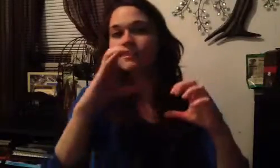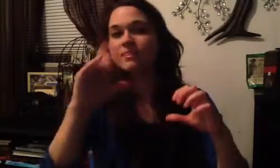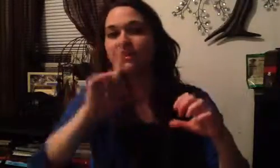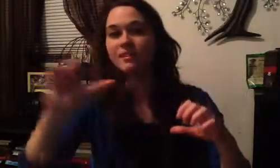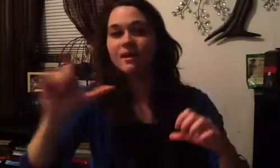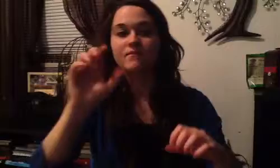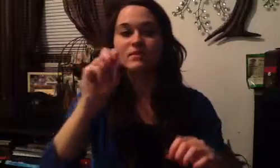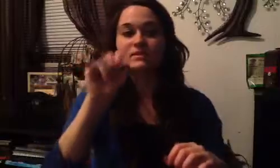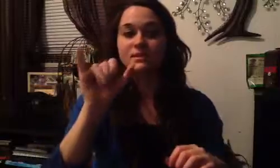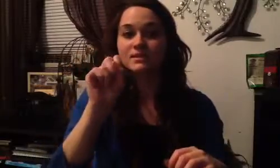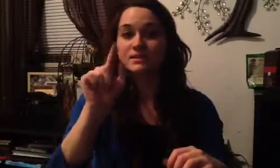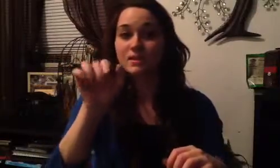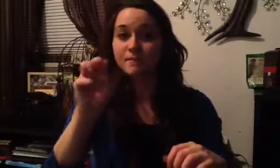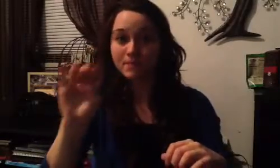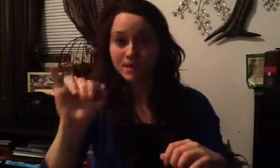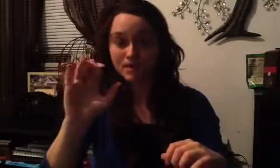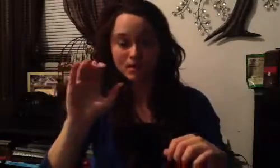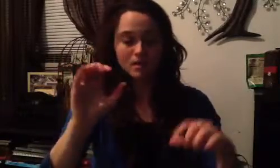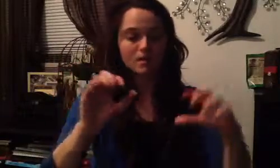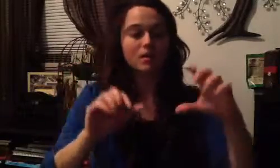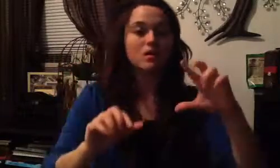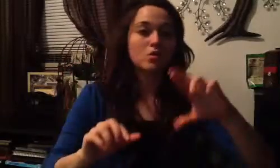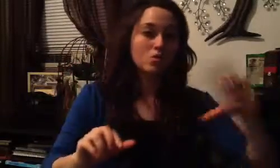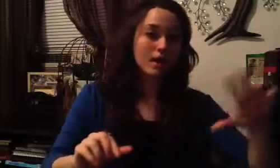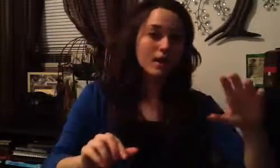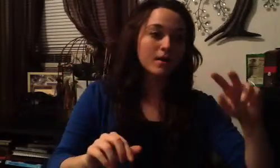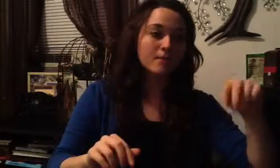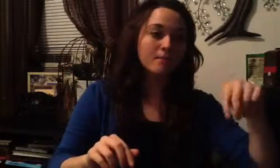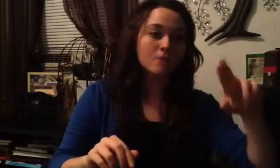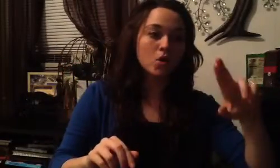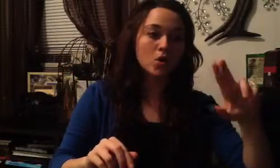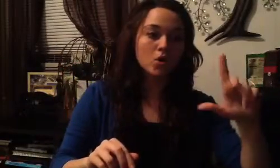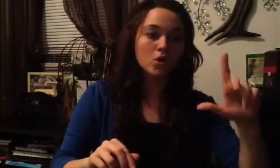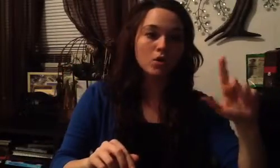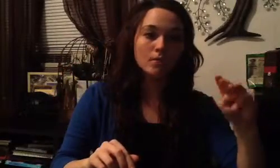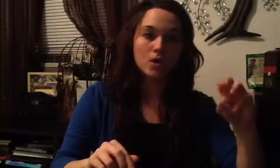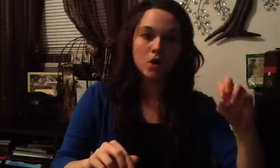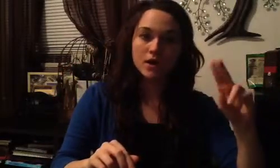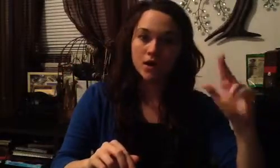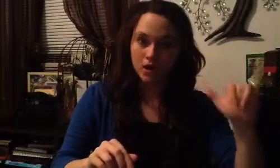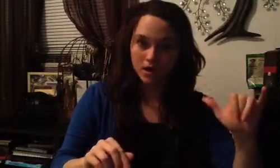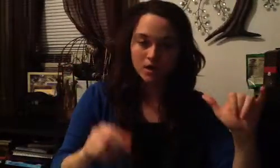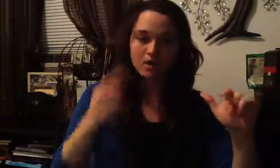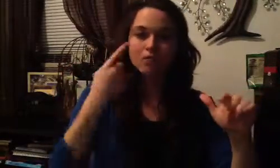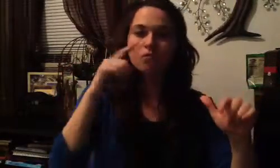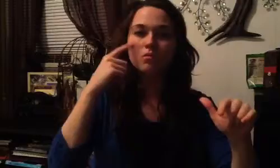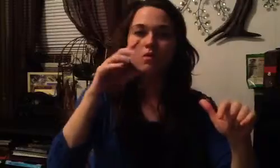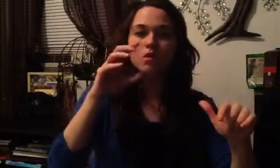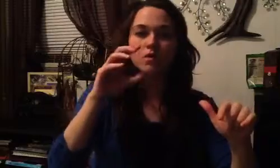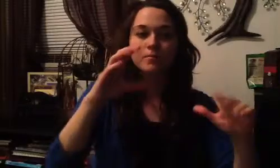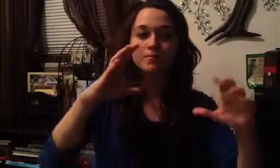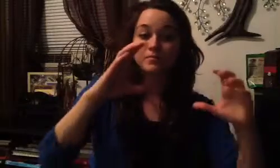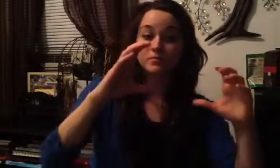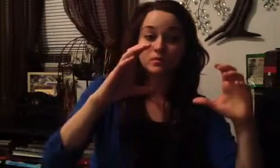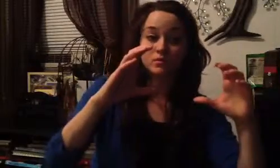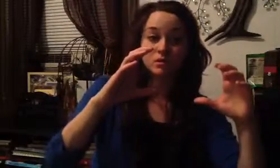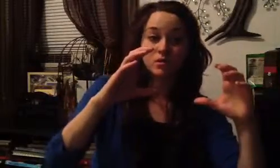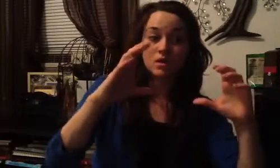meaning the only job the right side has is to pump blood to the lungs to pick up oxygen, while the left side of the heart,